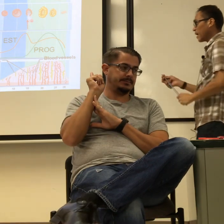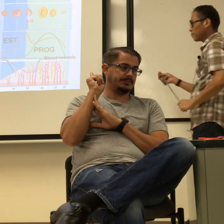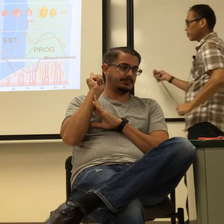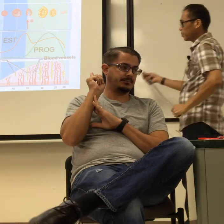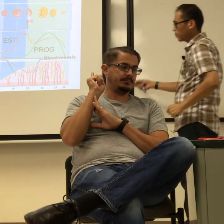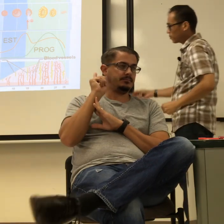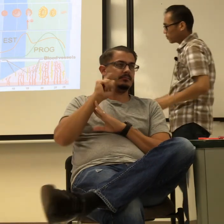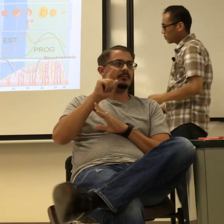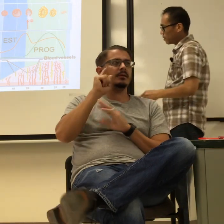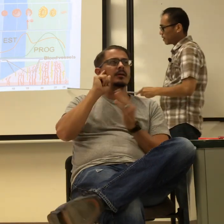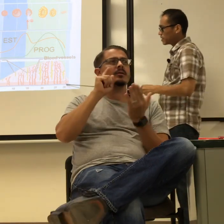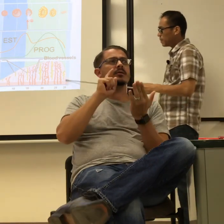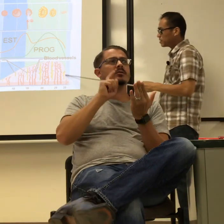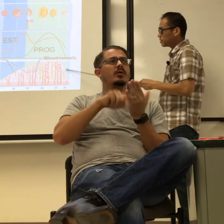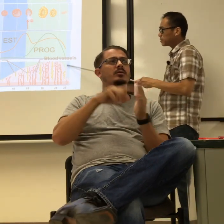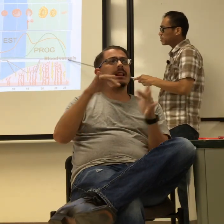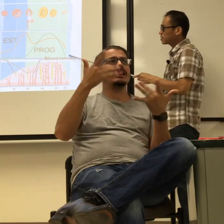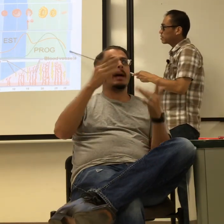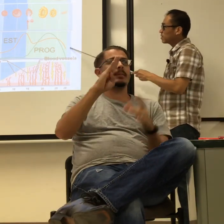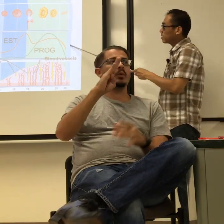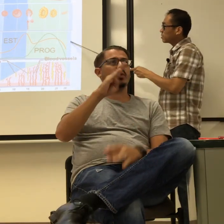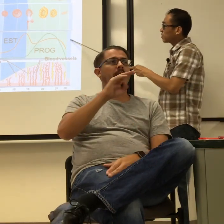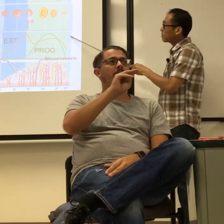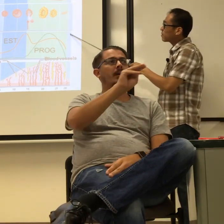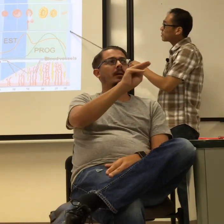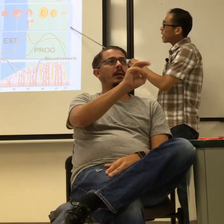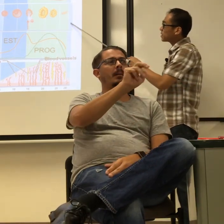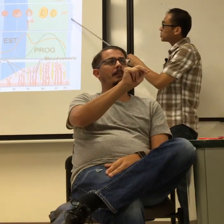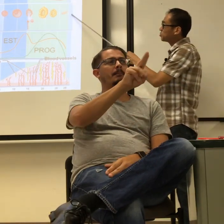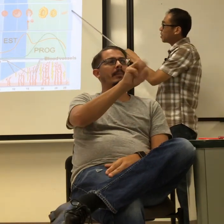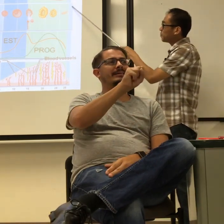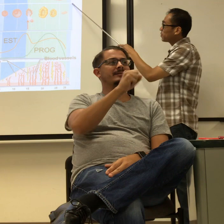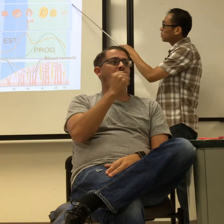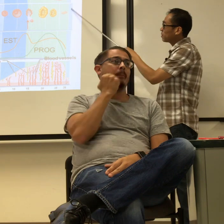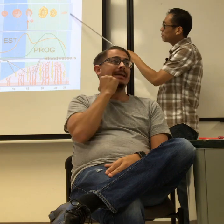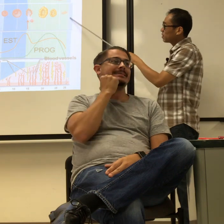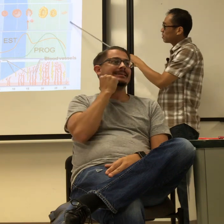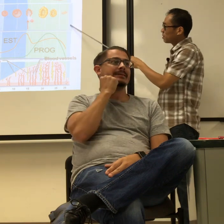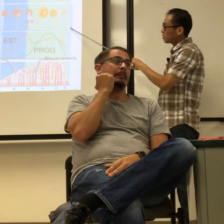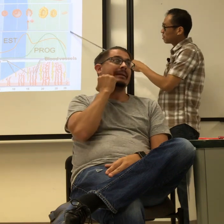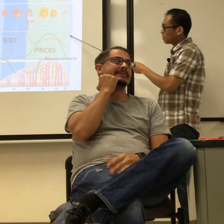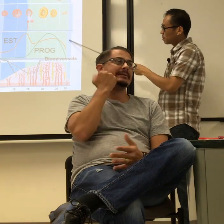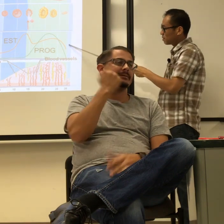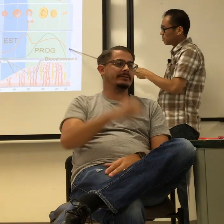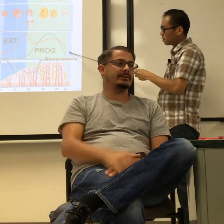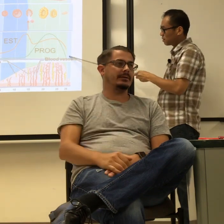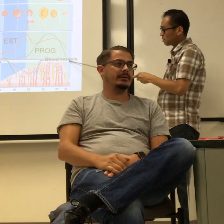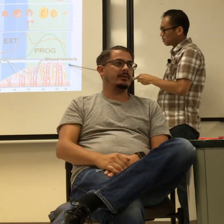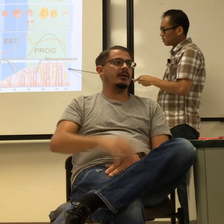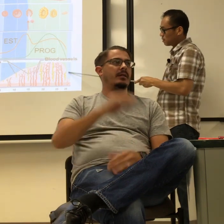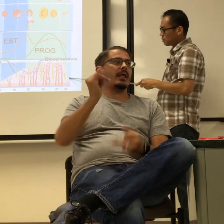see the light blue? That's menses. So we get this last strip.